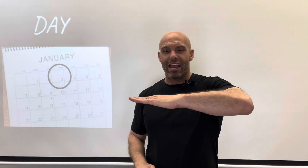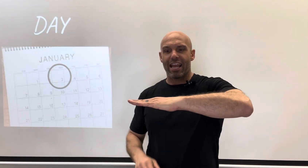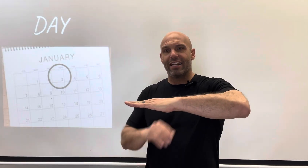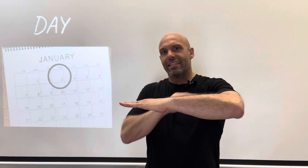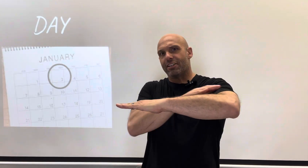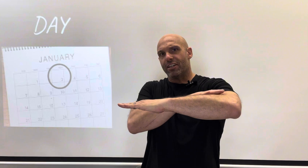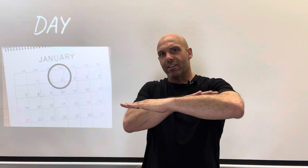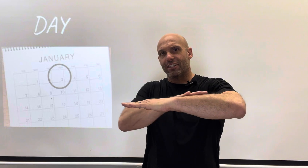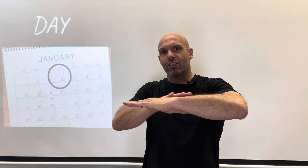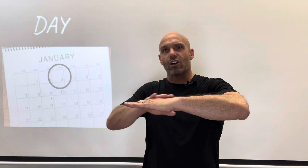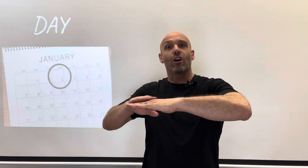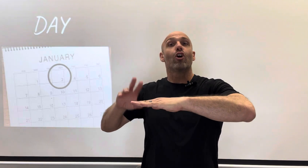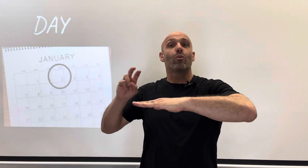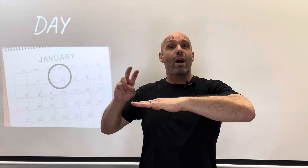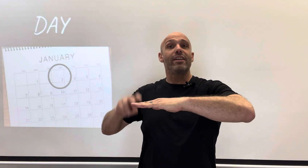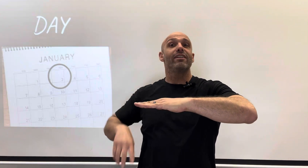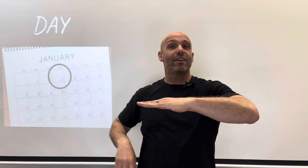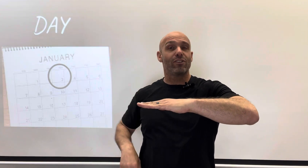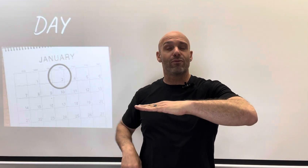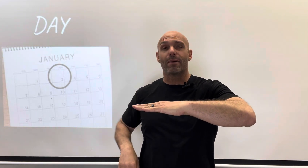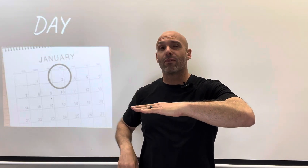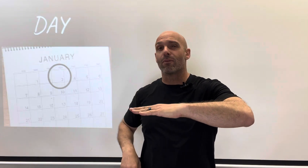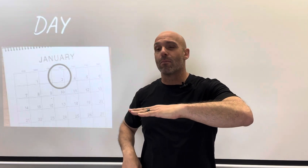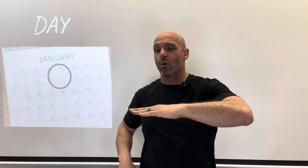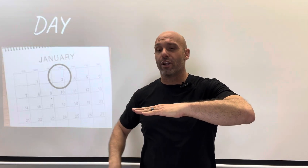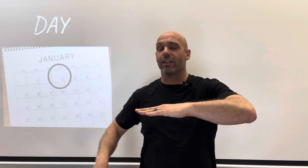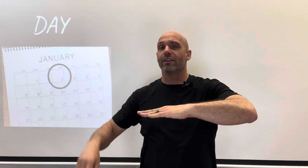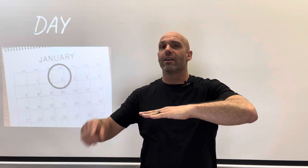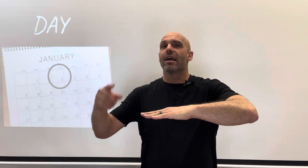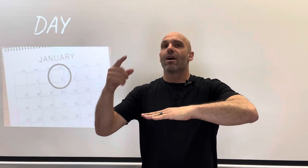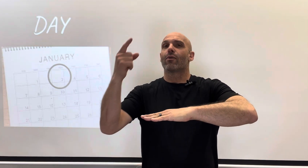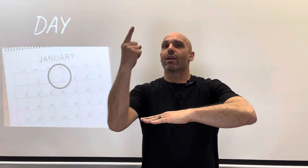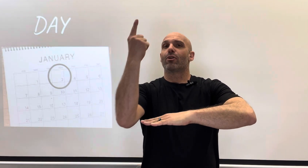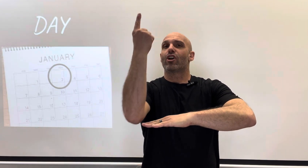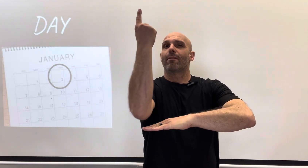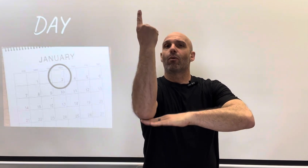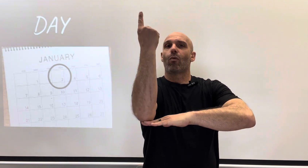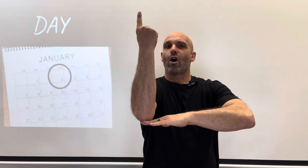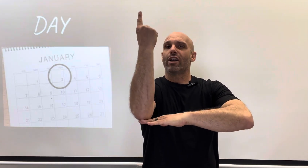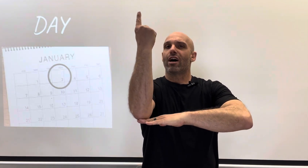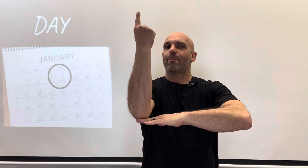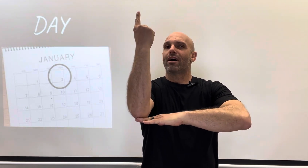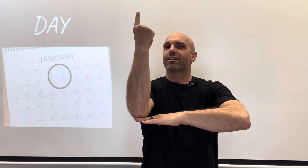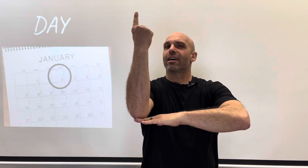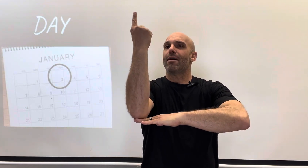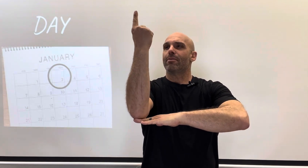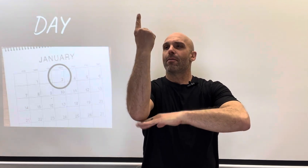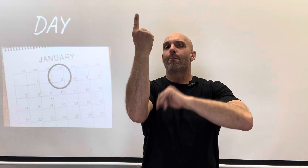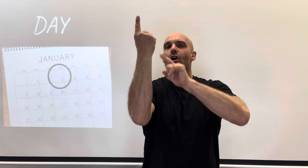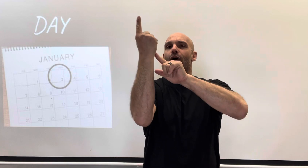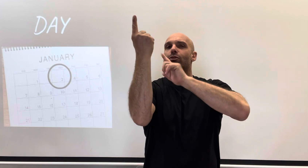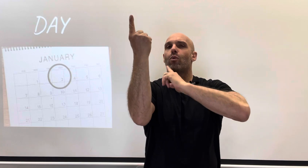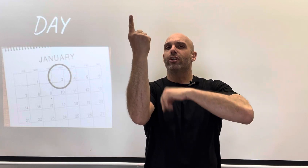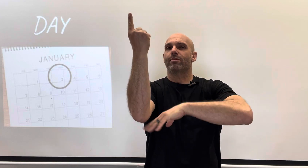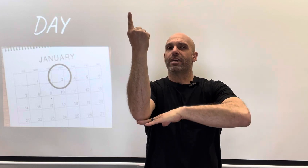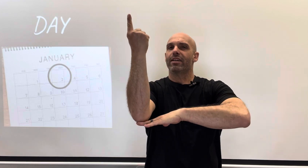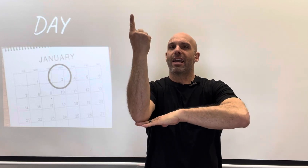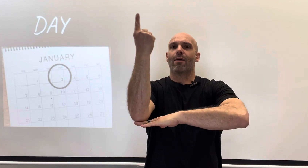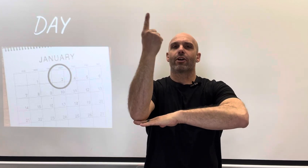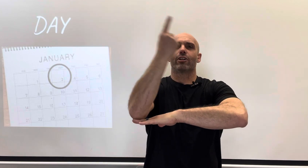hand here. This is our horizon, as you remember from morning. And we're going to put our number 1 up on top, palm towards me, and we're going to